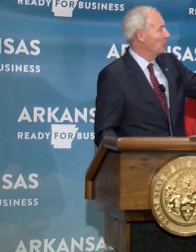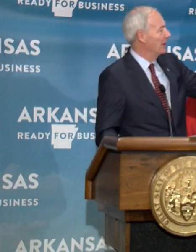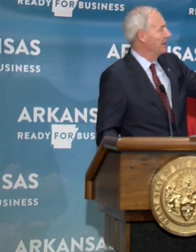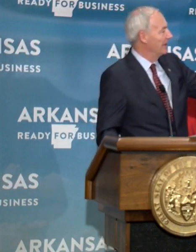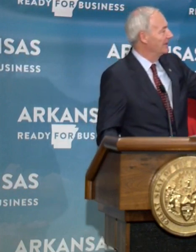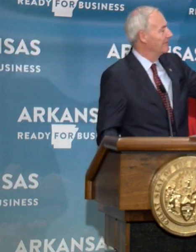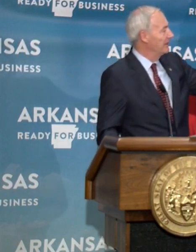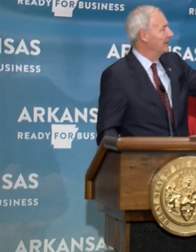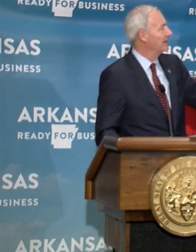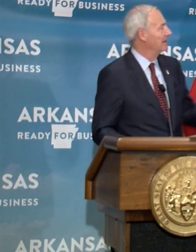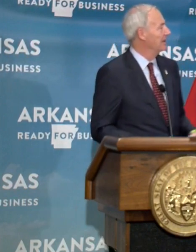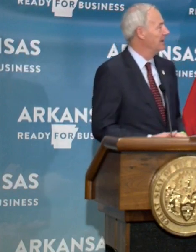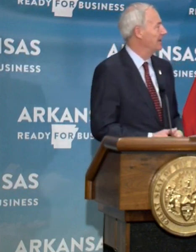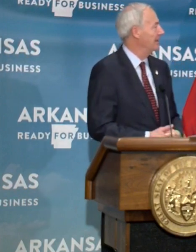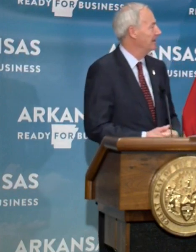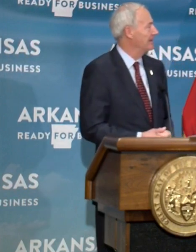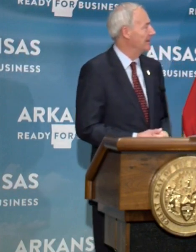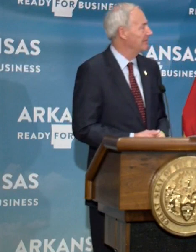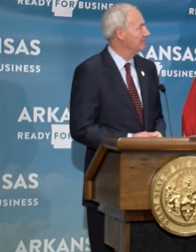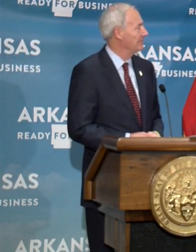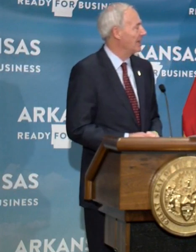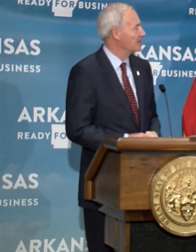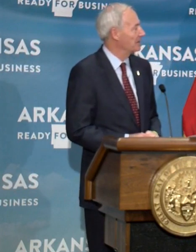movement anyway of the